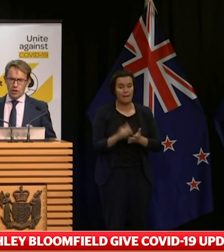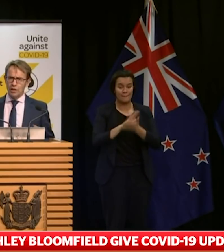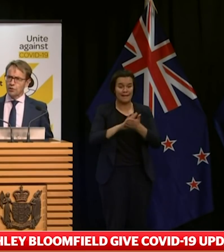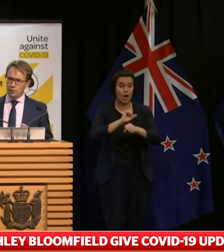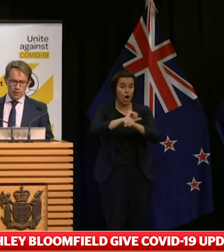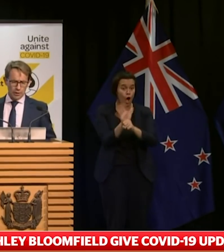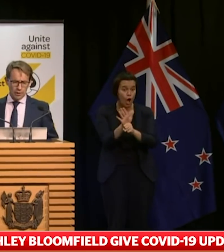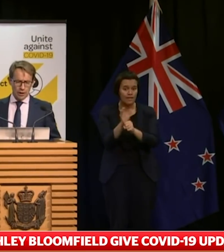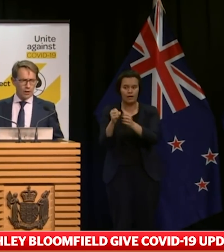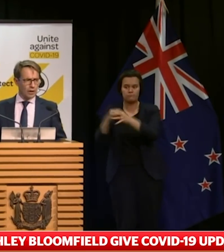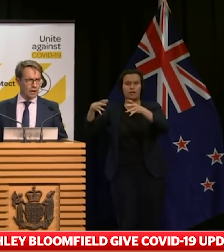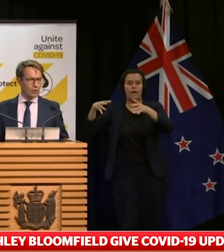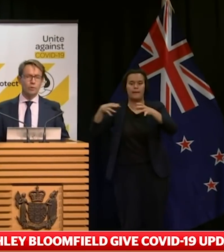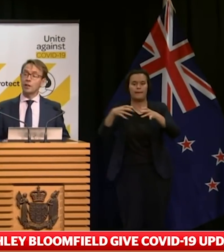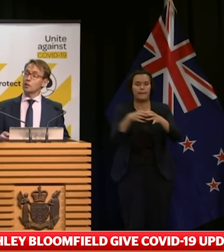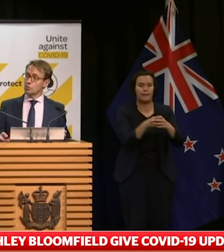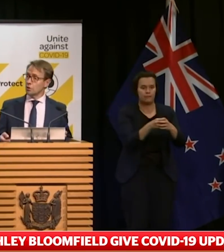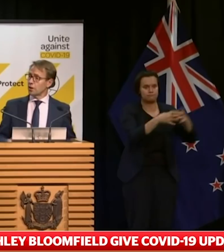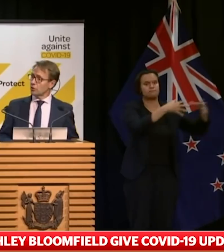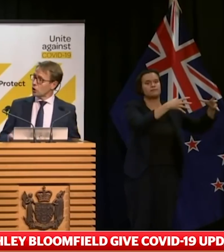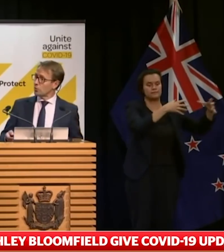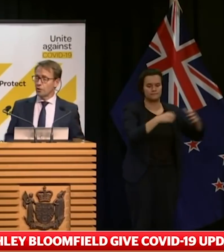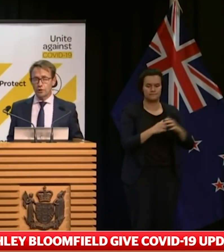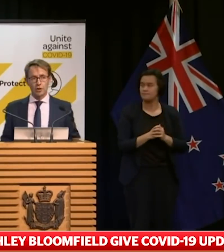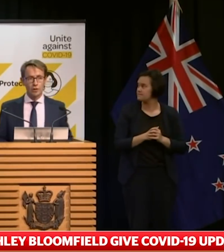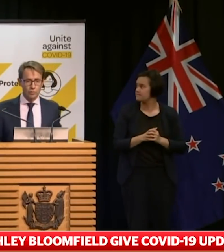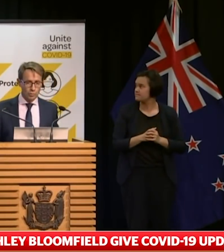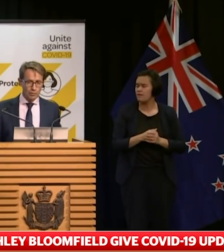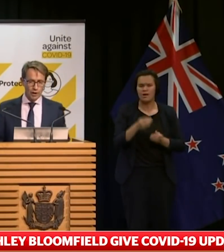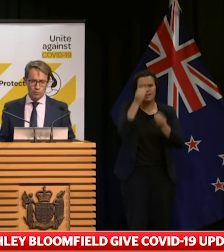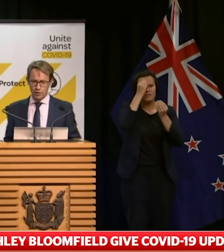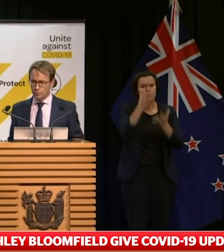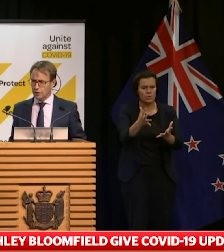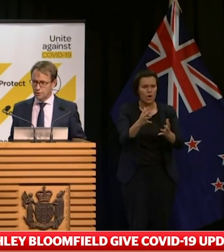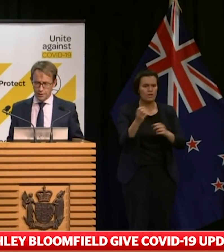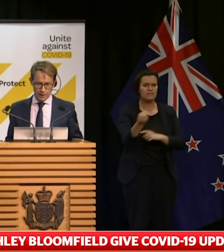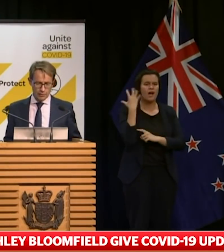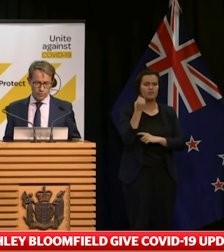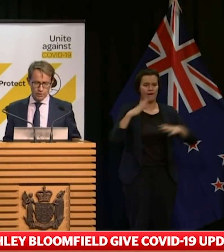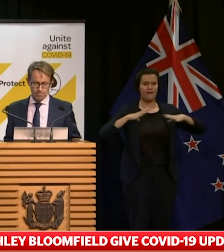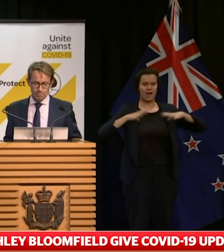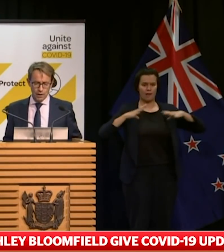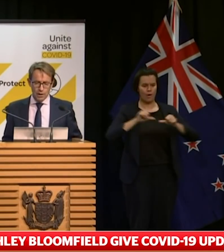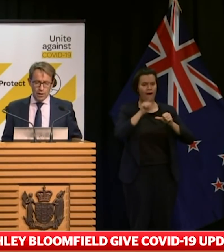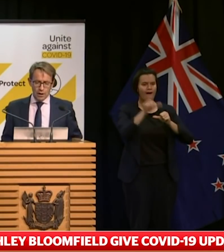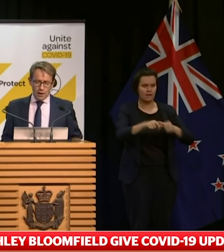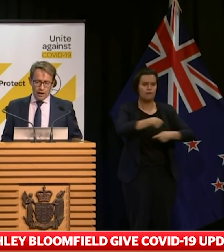The orange line is the epidemic curve, and I should point out there are copies of these slides that will be available to everyone